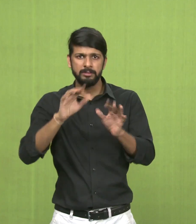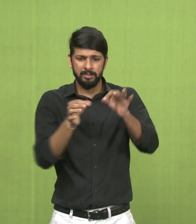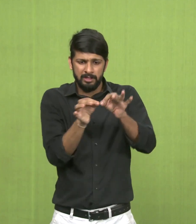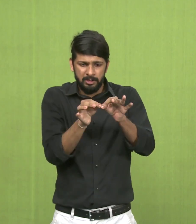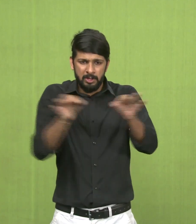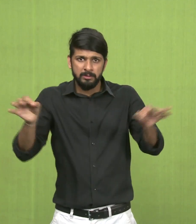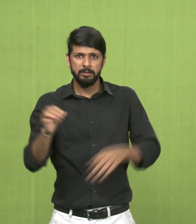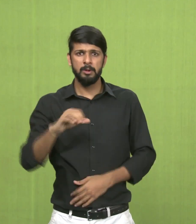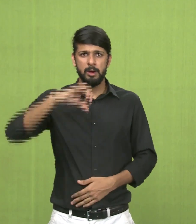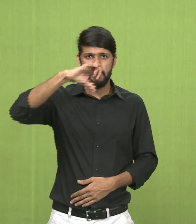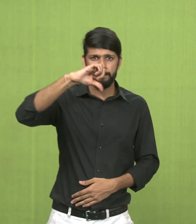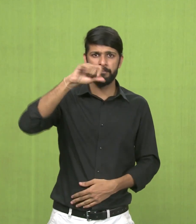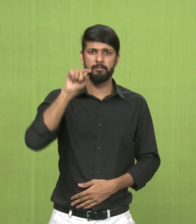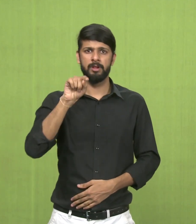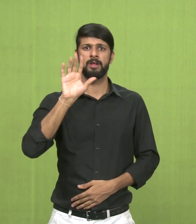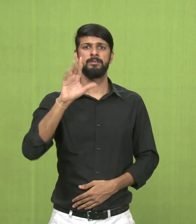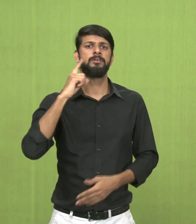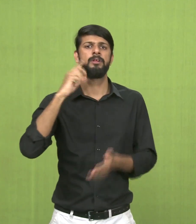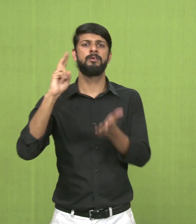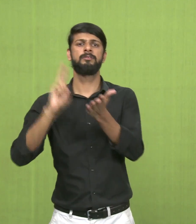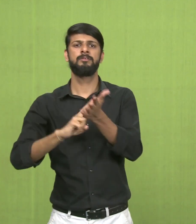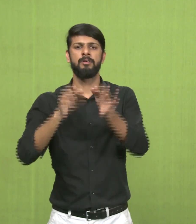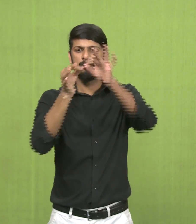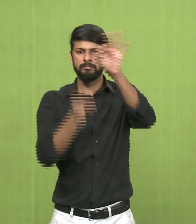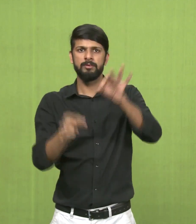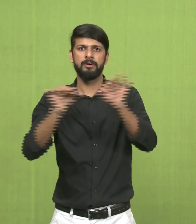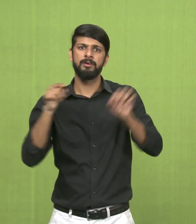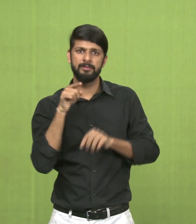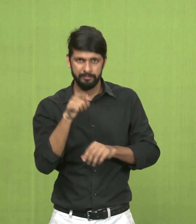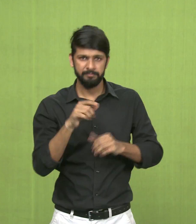5.5 inches into 9.5 inches.